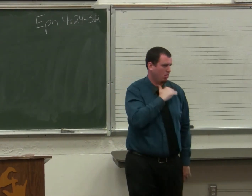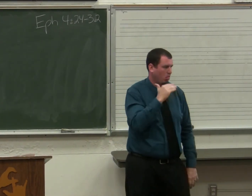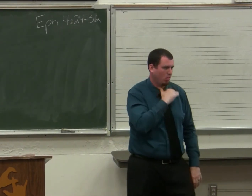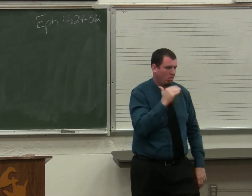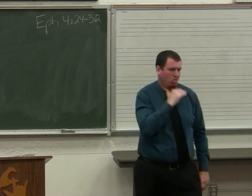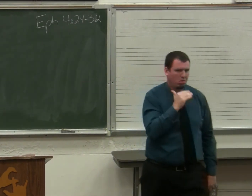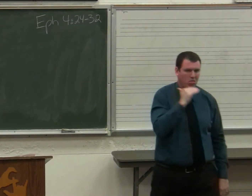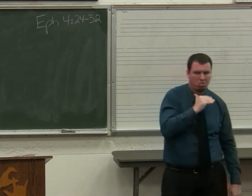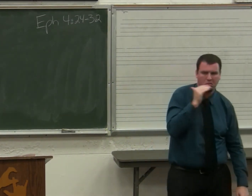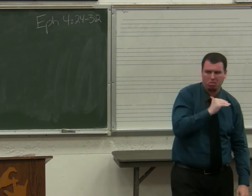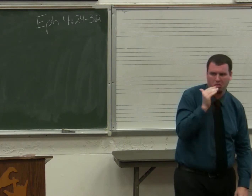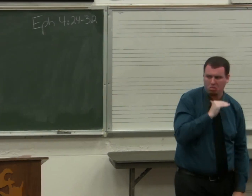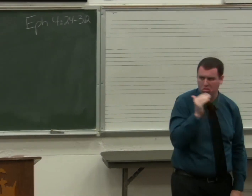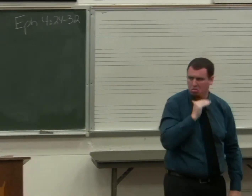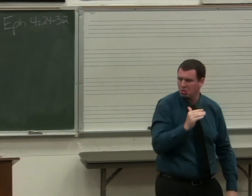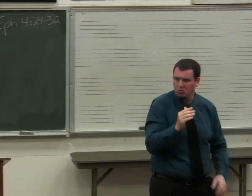It's normal to lie.